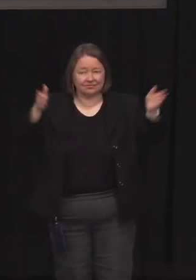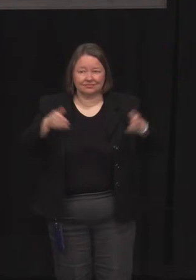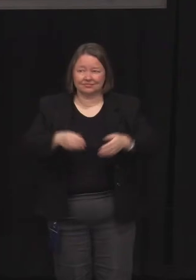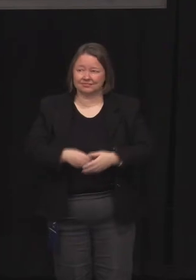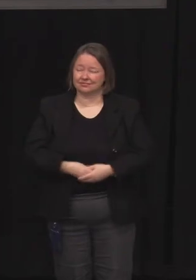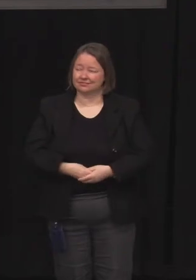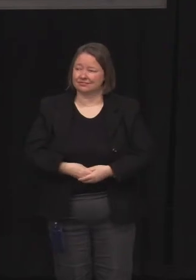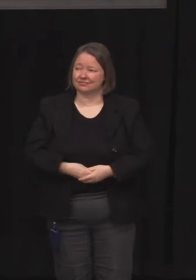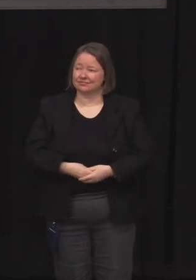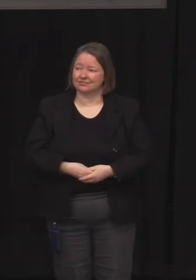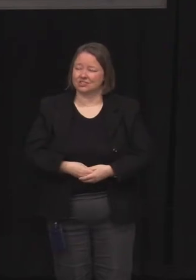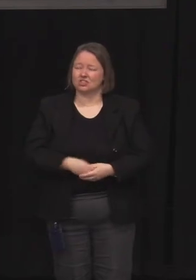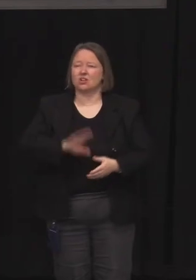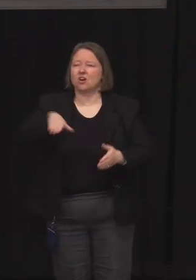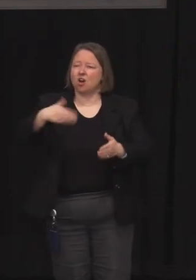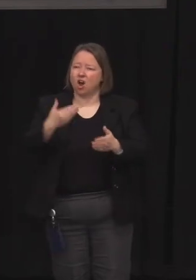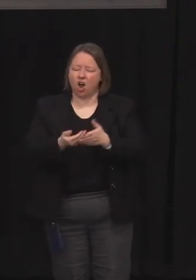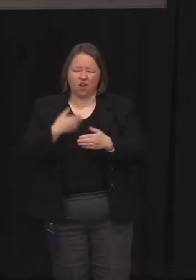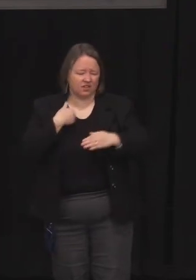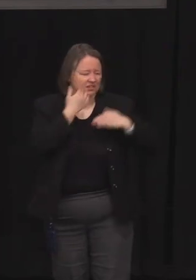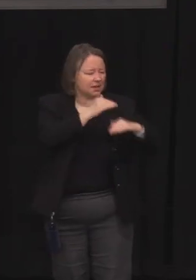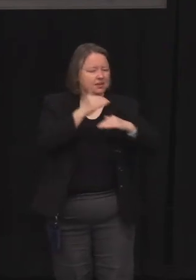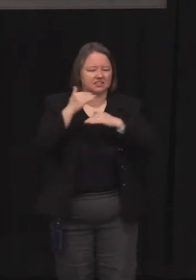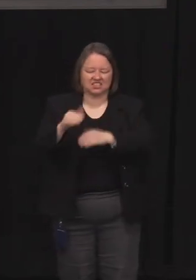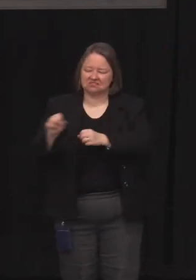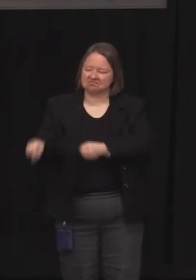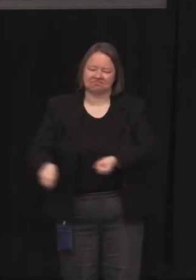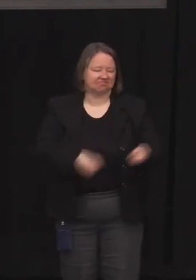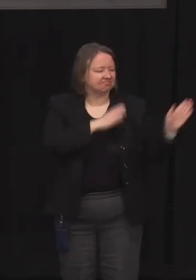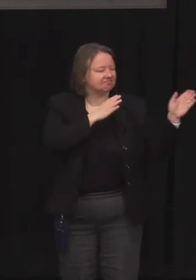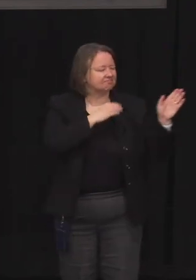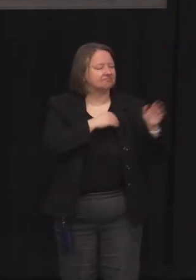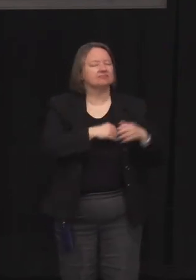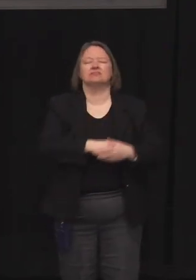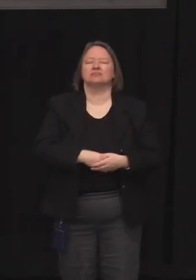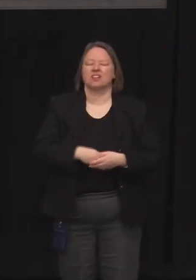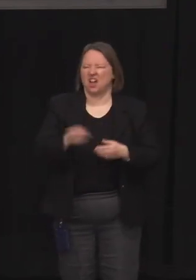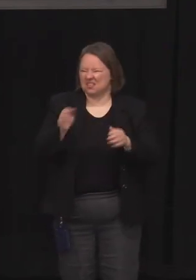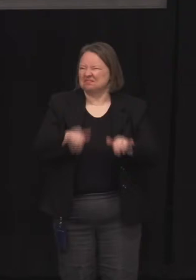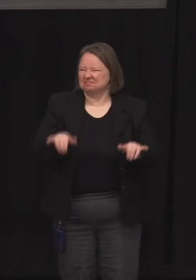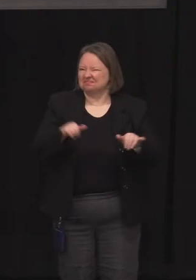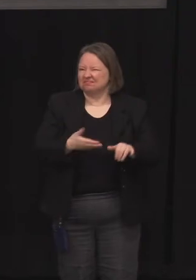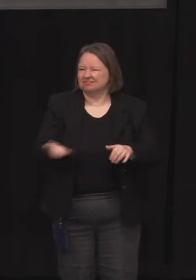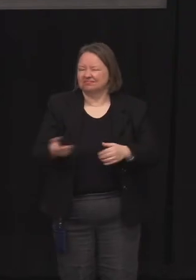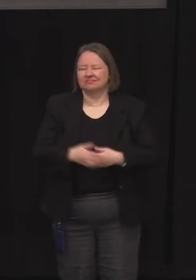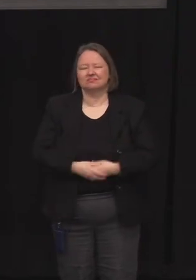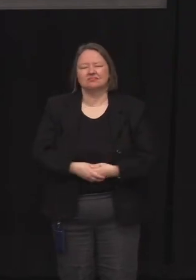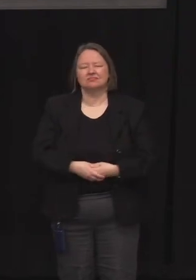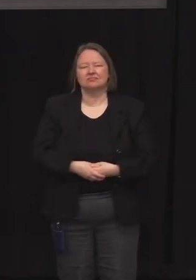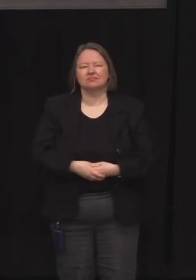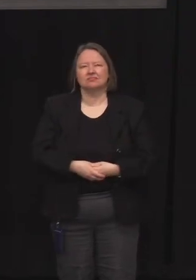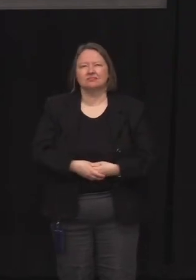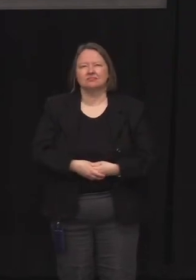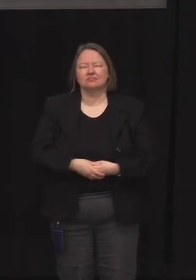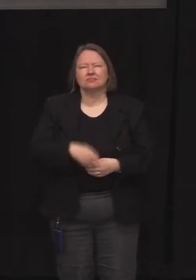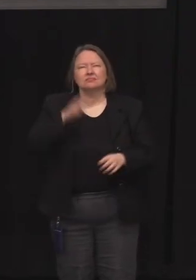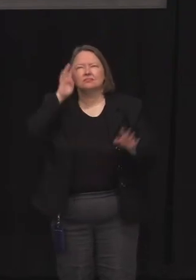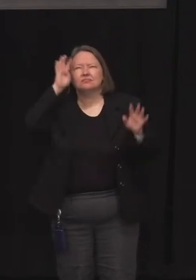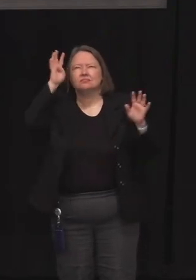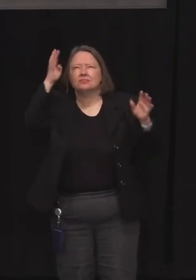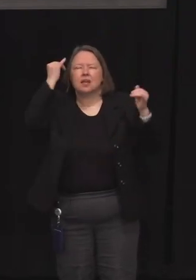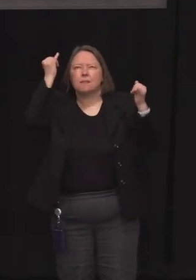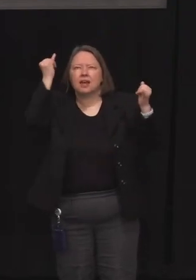when we throw off all of the constraints of the way things are and imagine the way things could